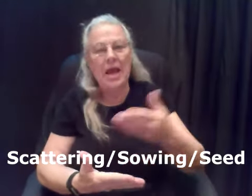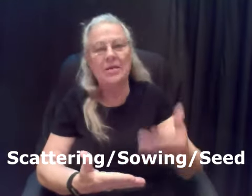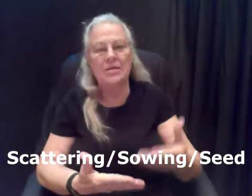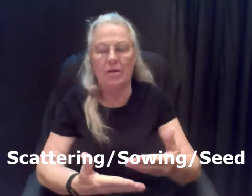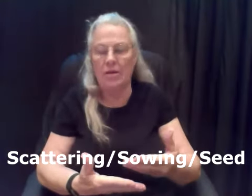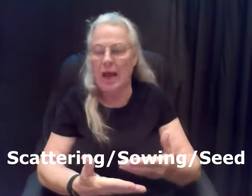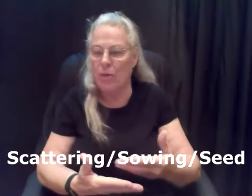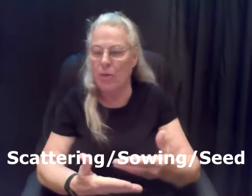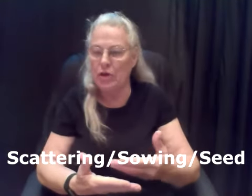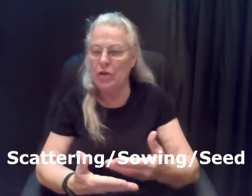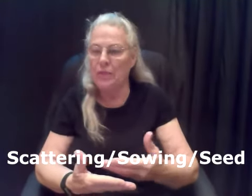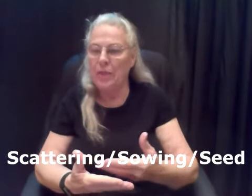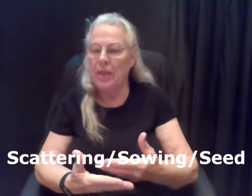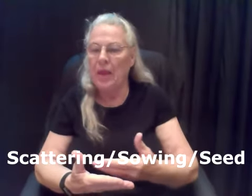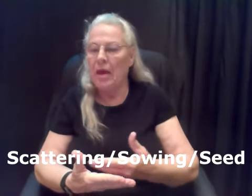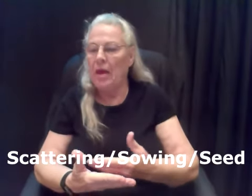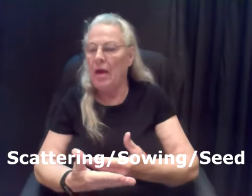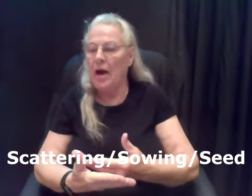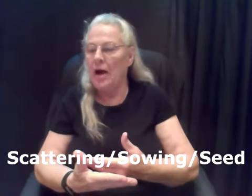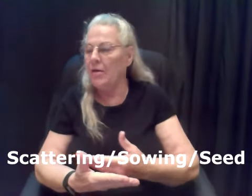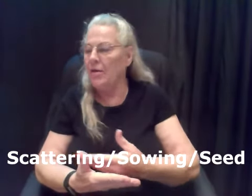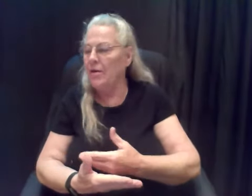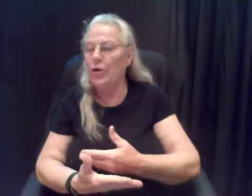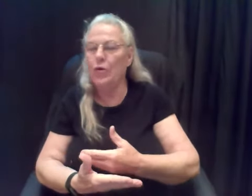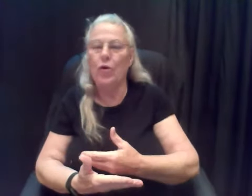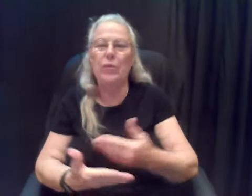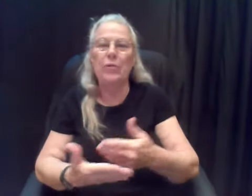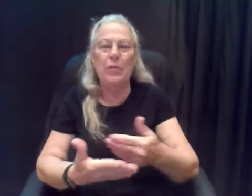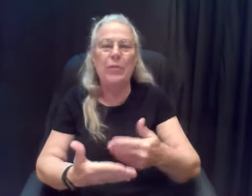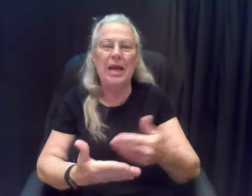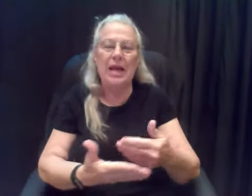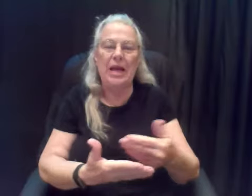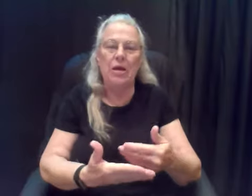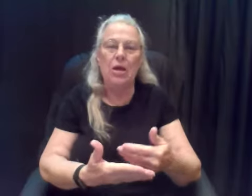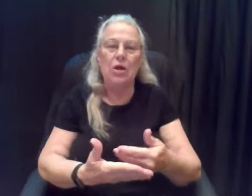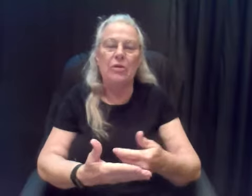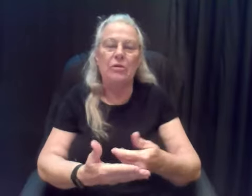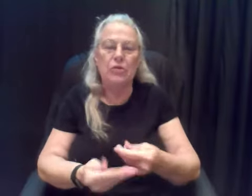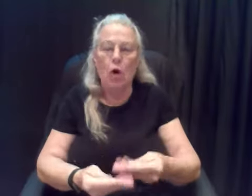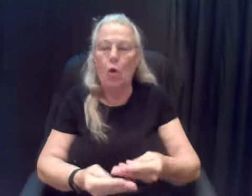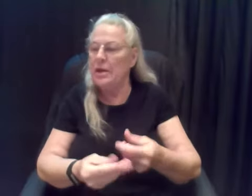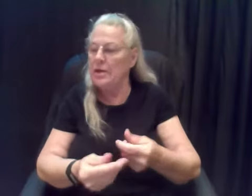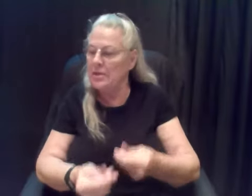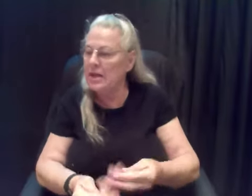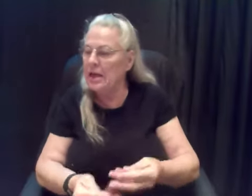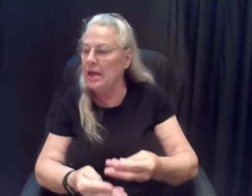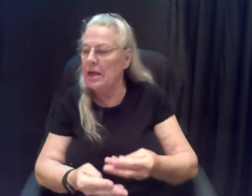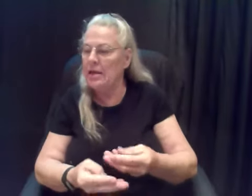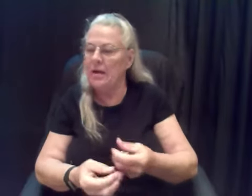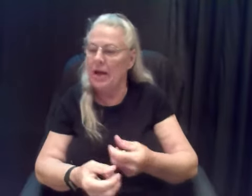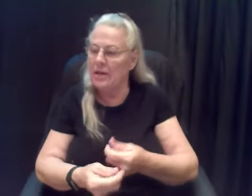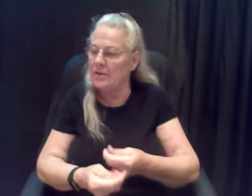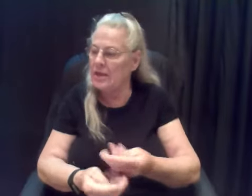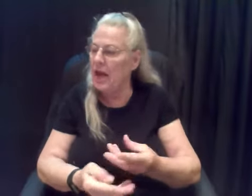ASL language, you're going to be repeating sowing, seed, and scattering.